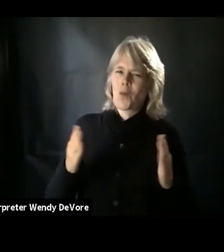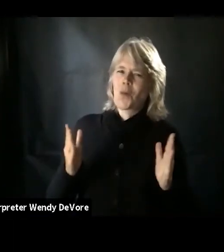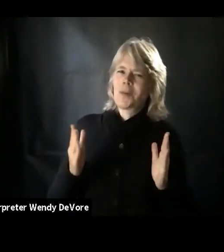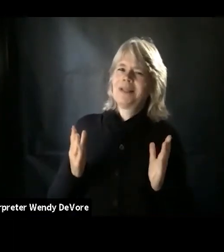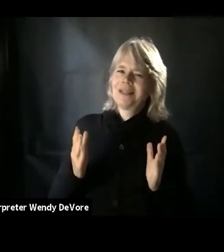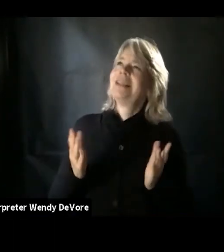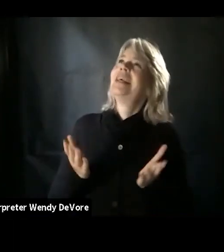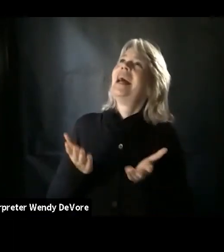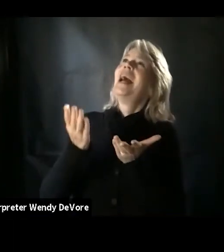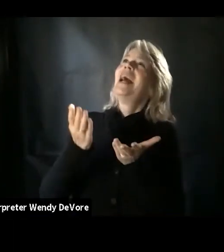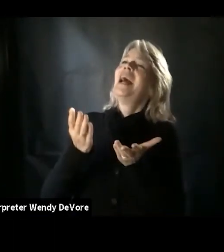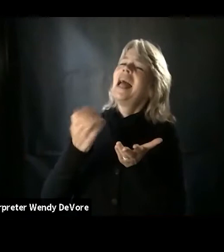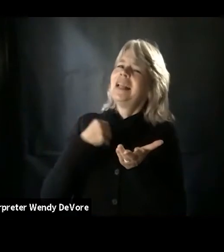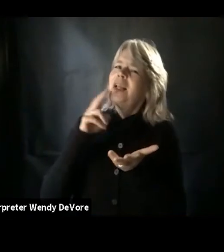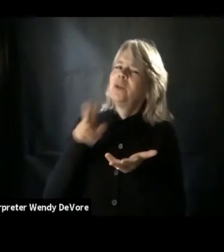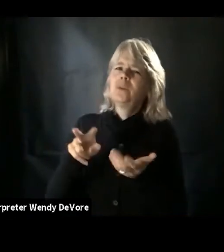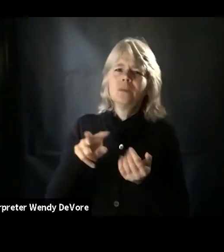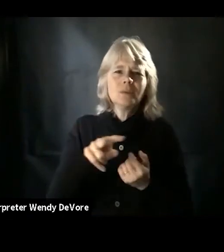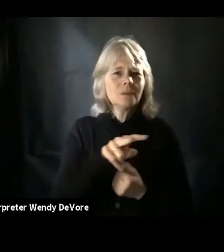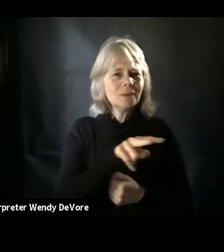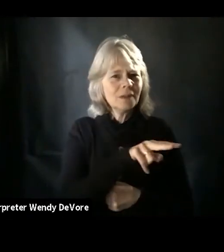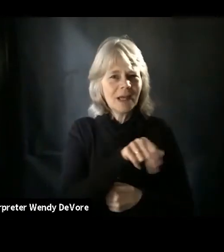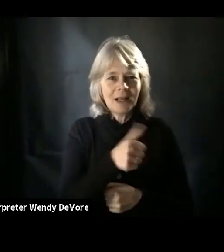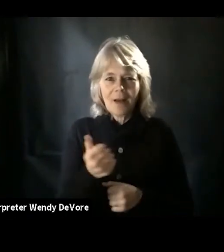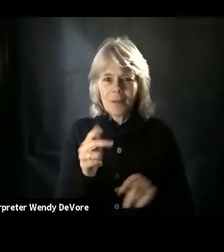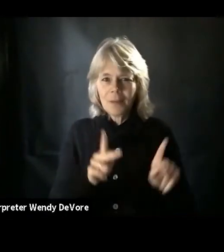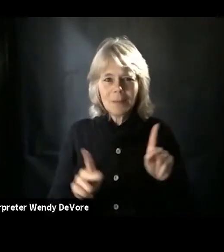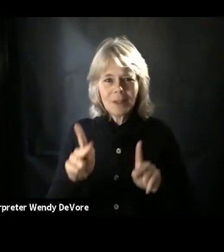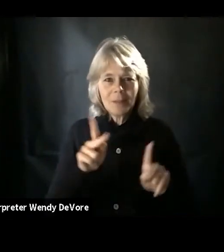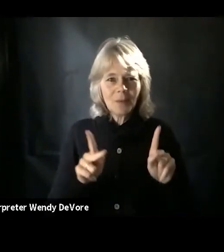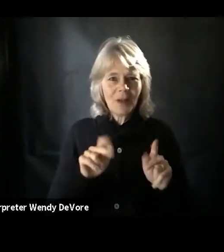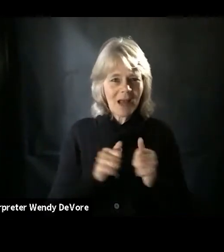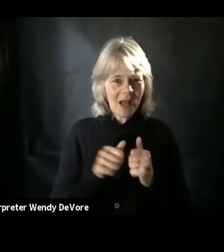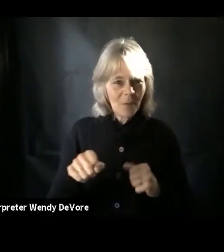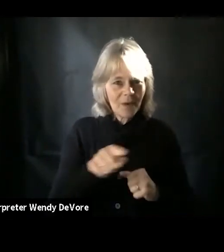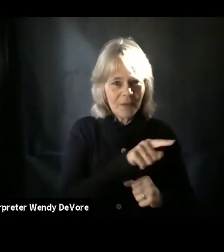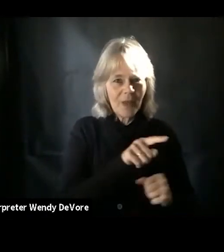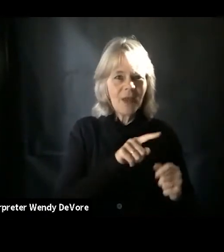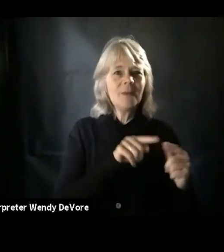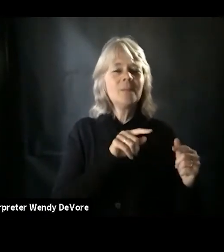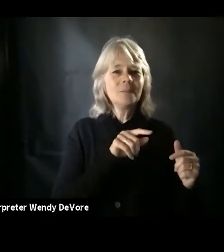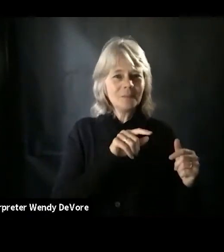what others are doing, how they are reaching out and caring.